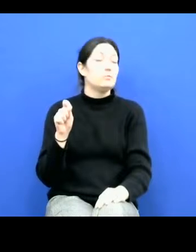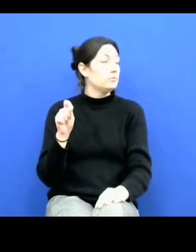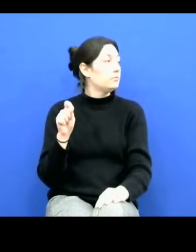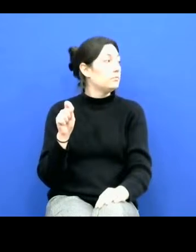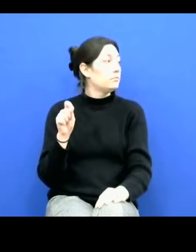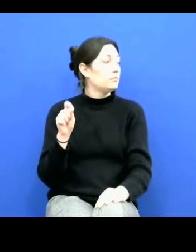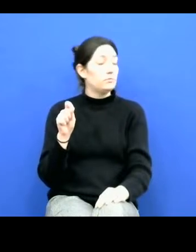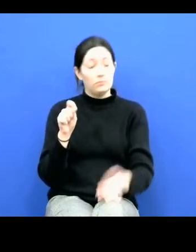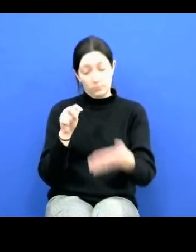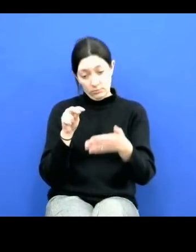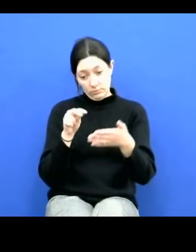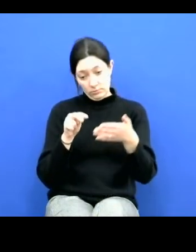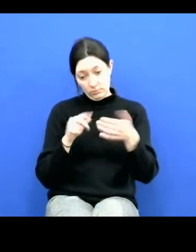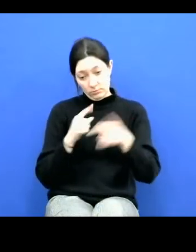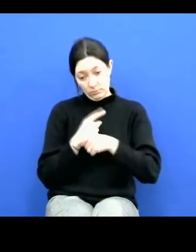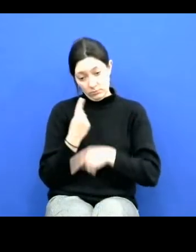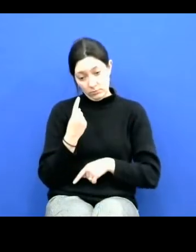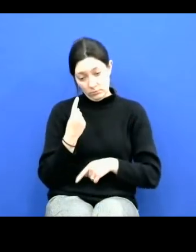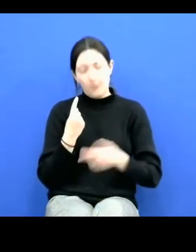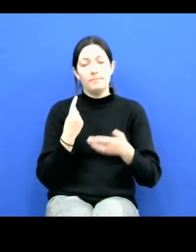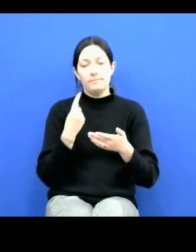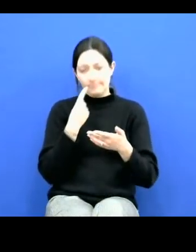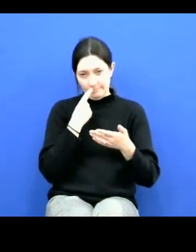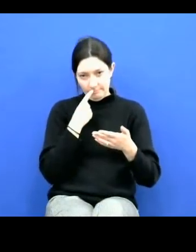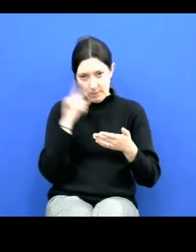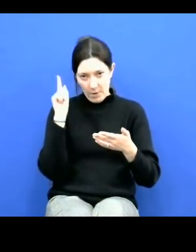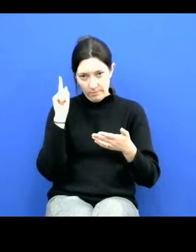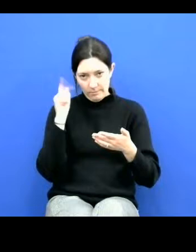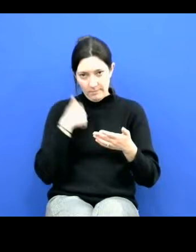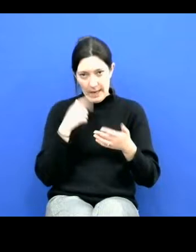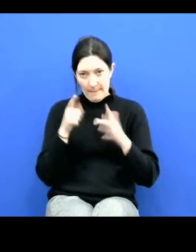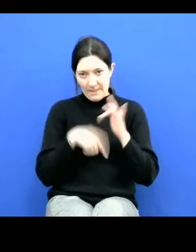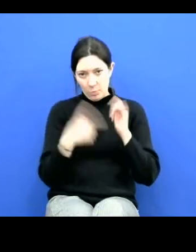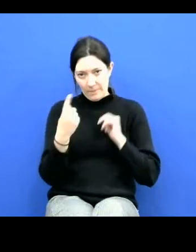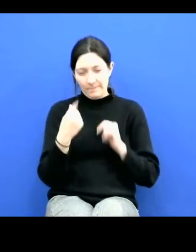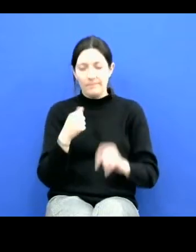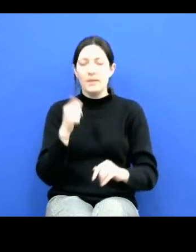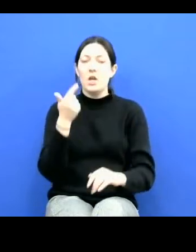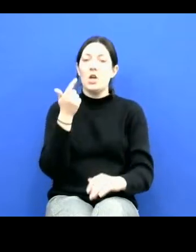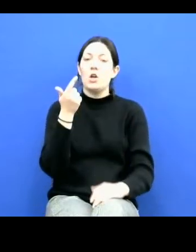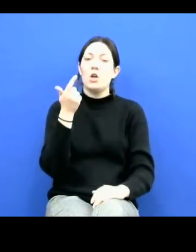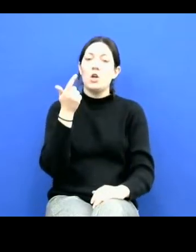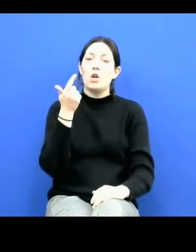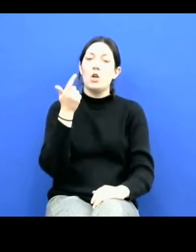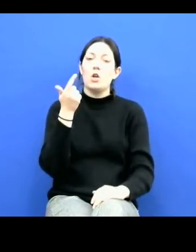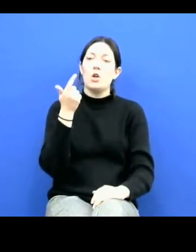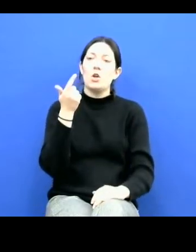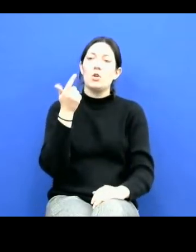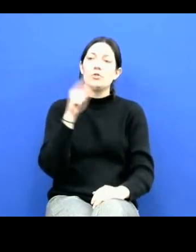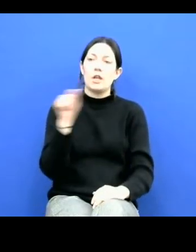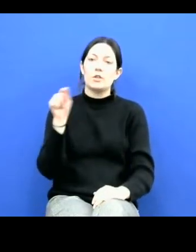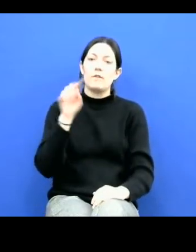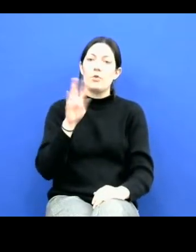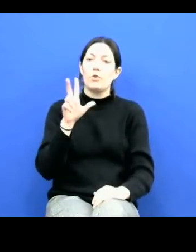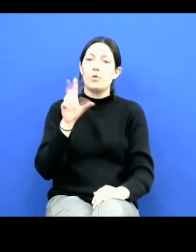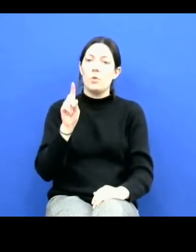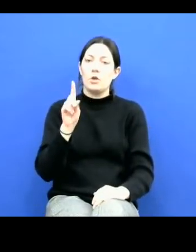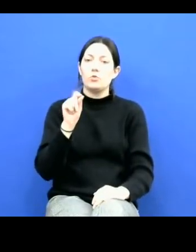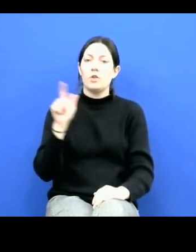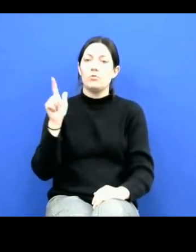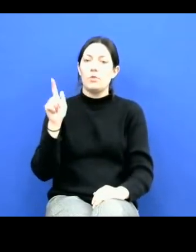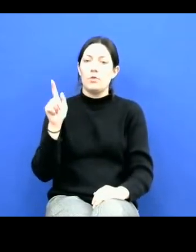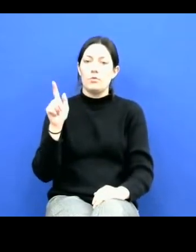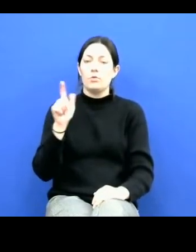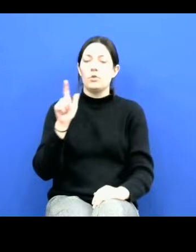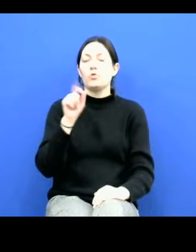Make sure I'm reading the right one. There we go. I was one ahead. Dash 431, 2023 to adopt local law number